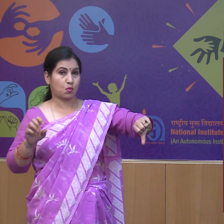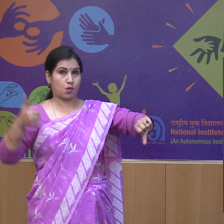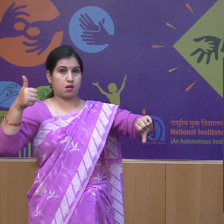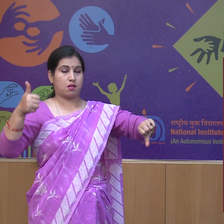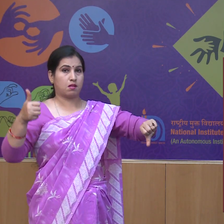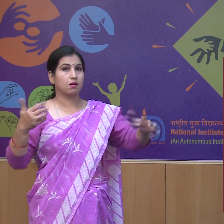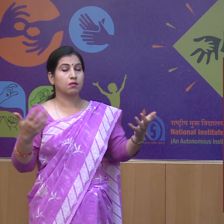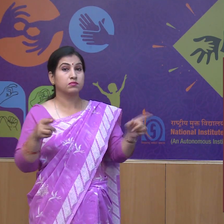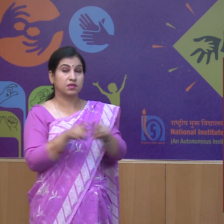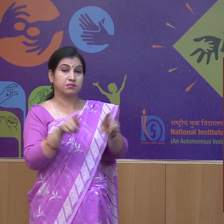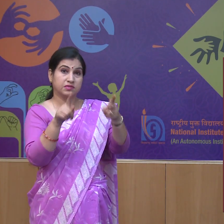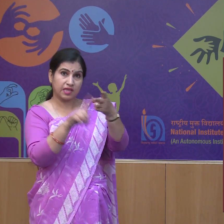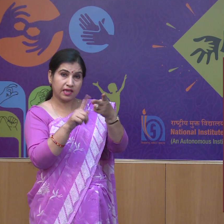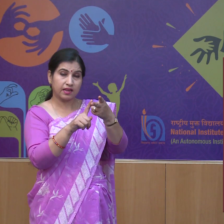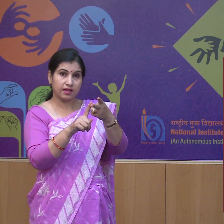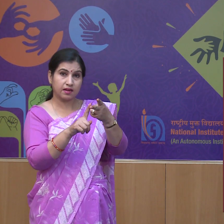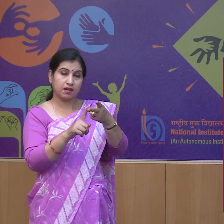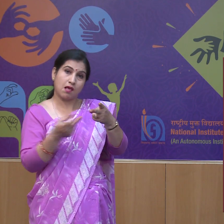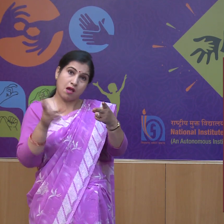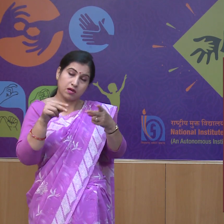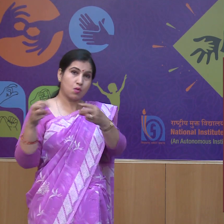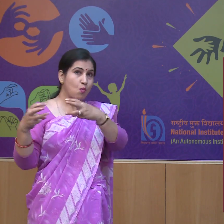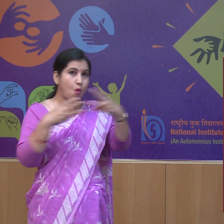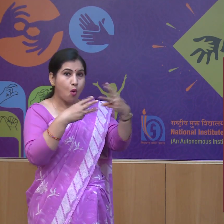in the Second Anglo-Sikh War.